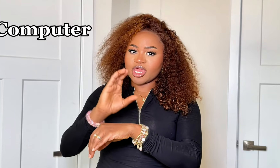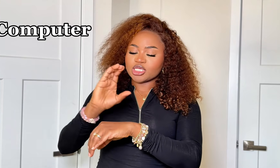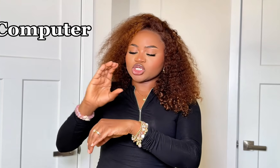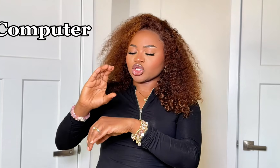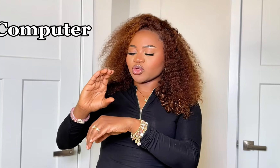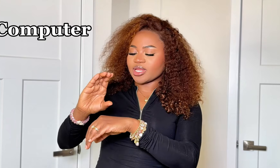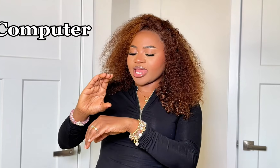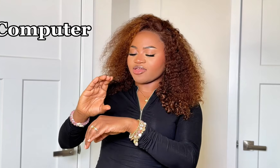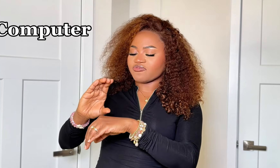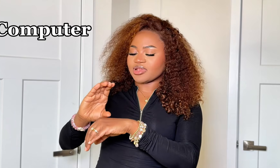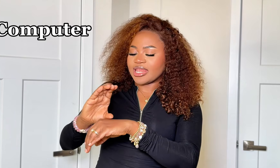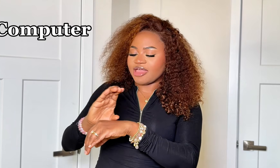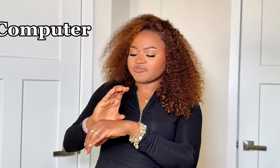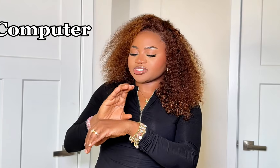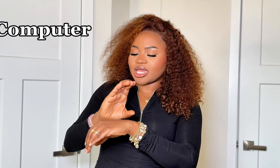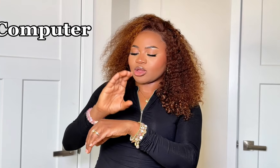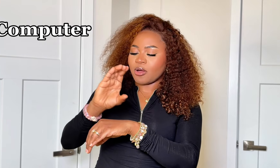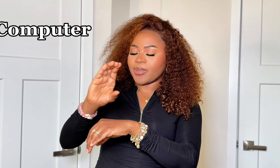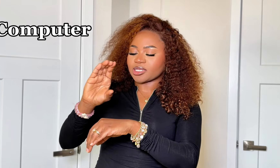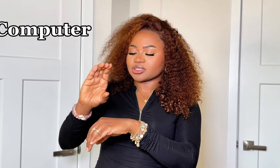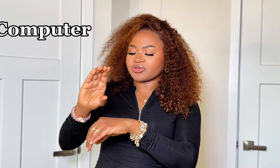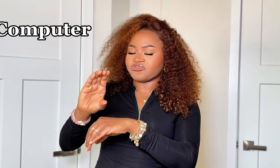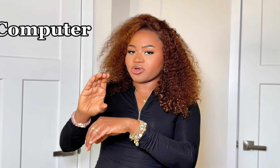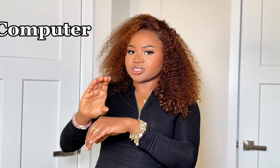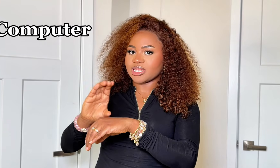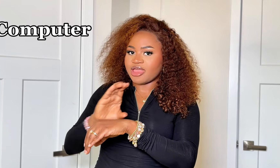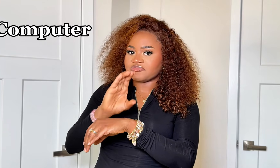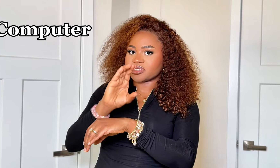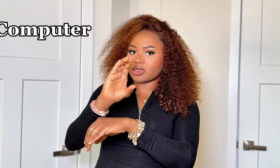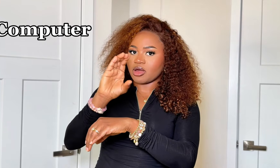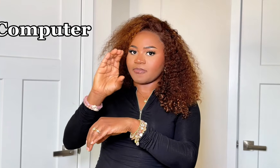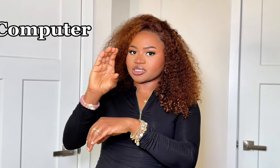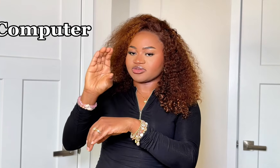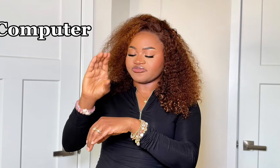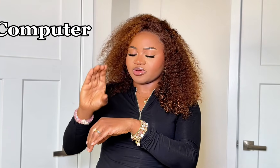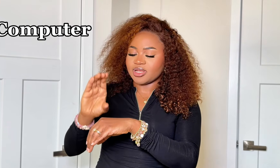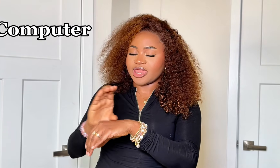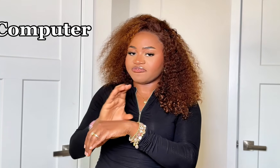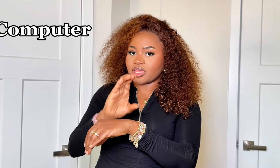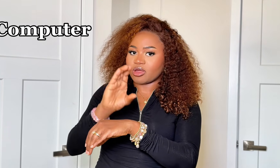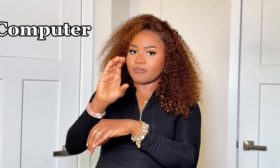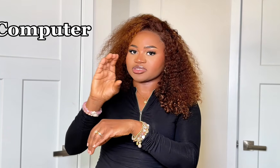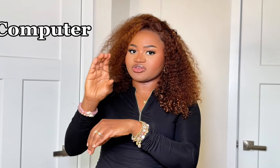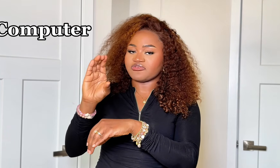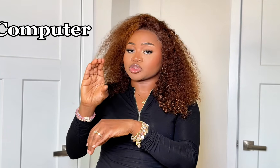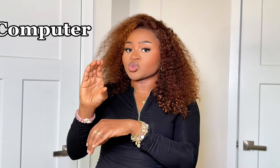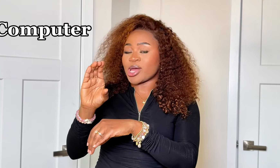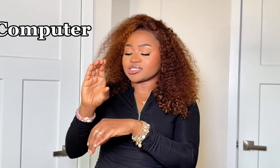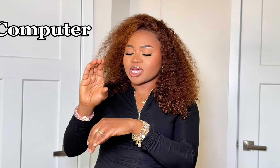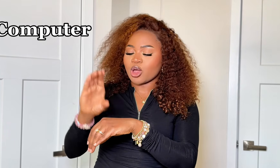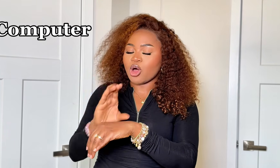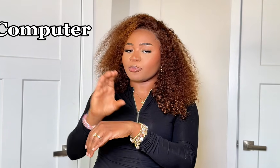So you do it like left and you come back to the front, left and come back to the front, left and come back to the front twice.